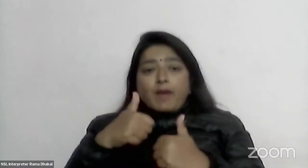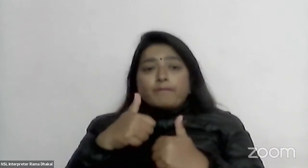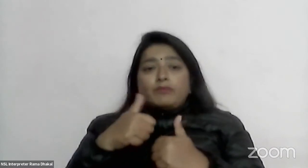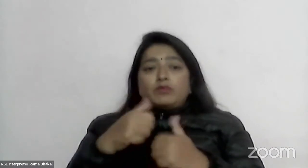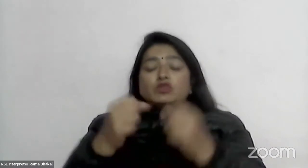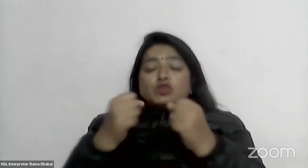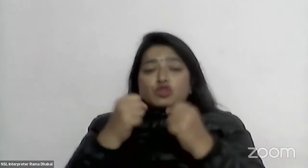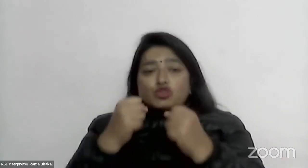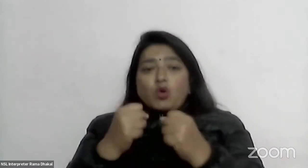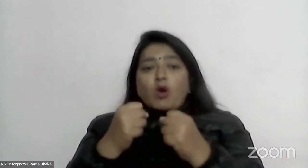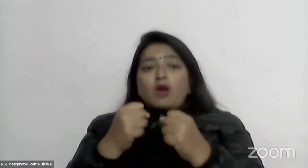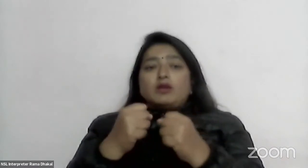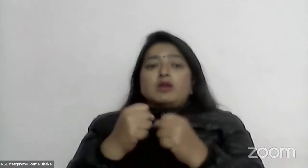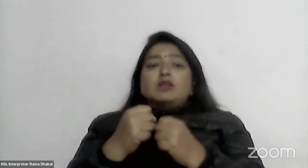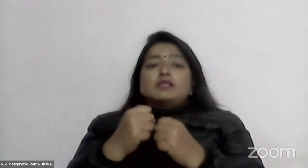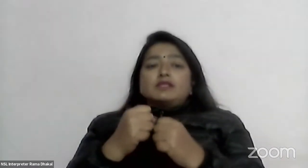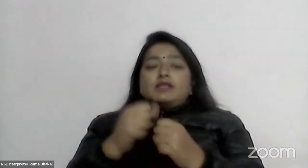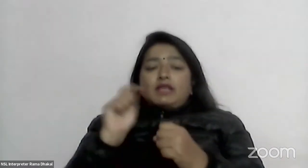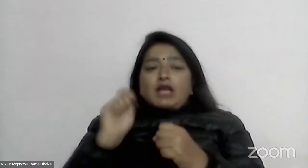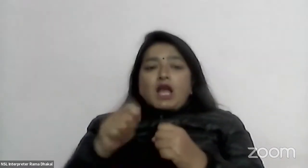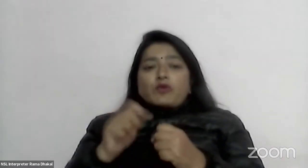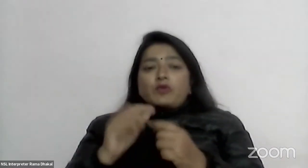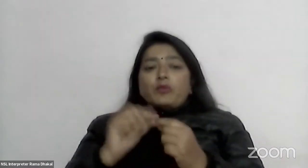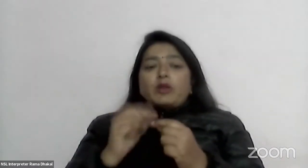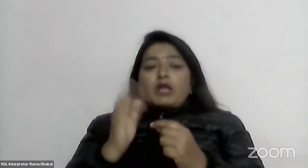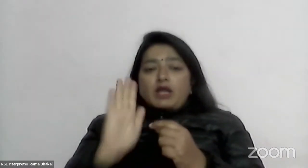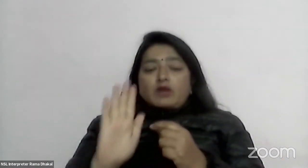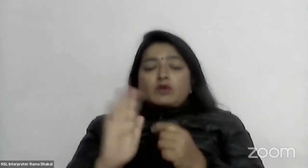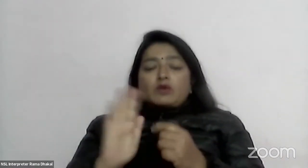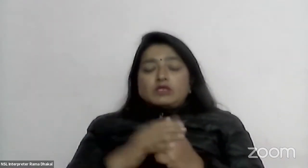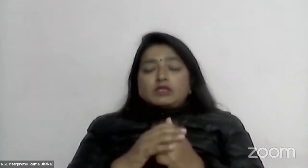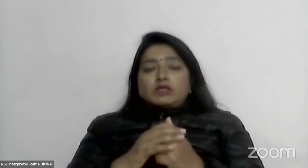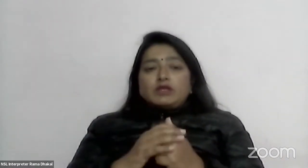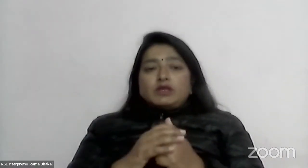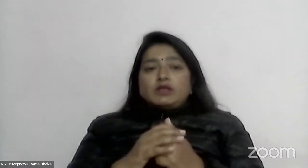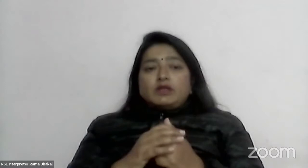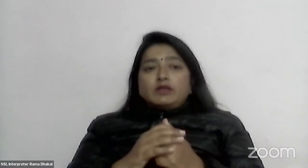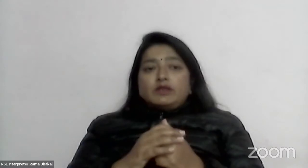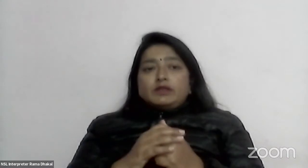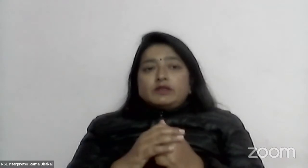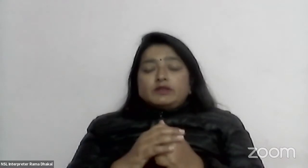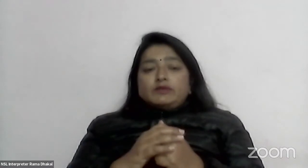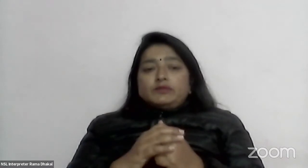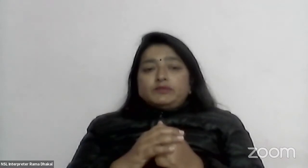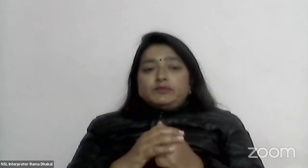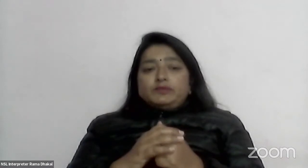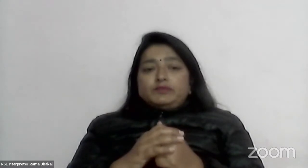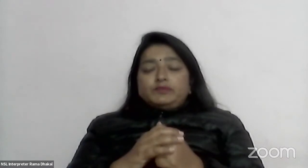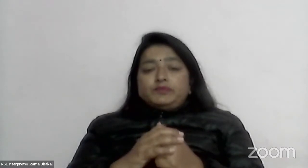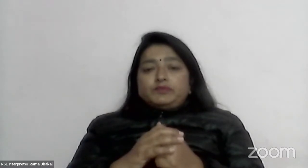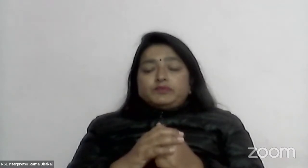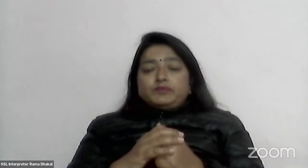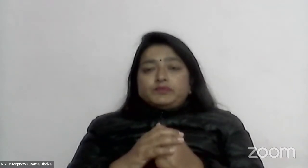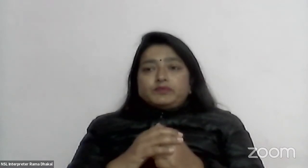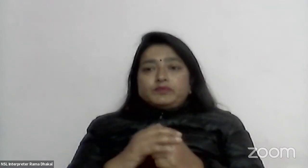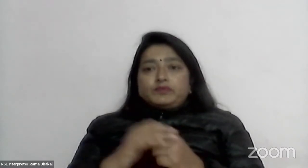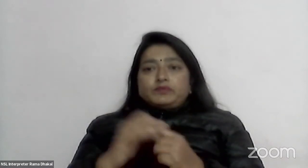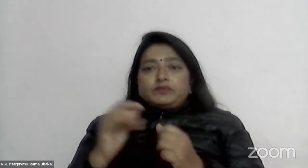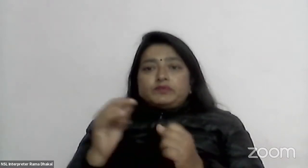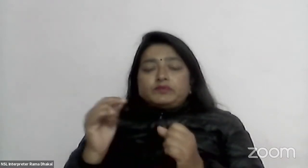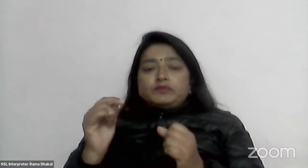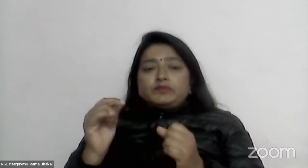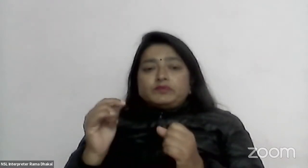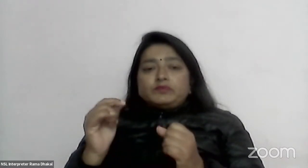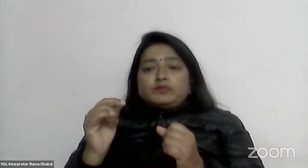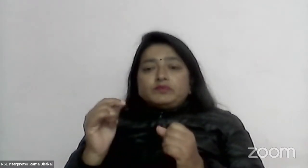chain and procurement, particularly considering mandatory human rights due diligence and the need for a regulatory body